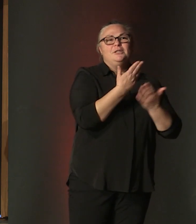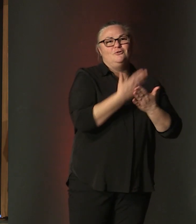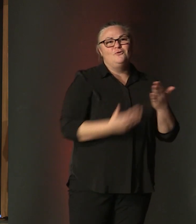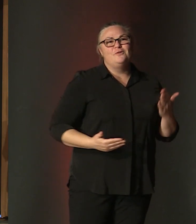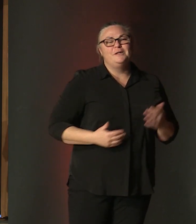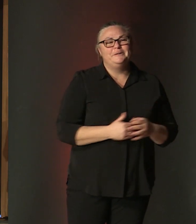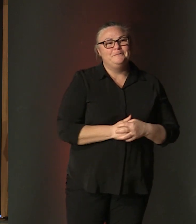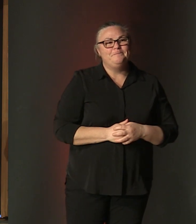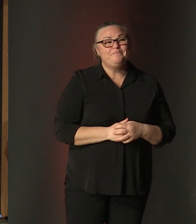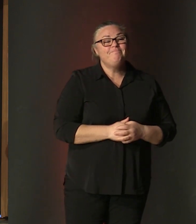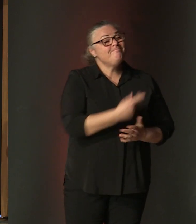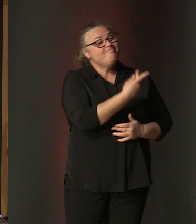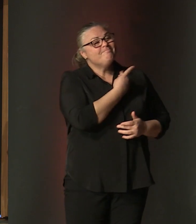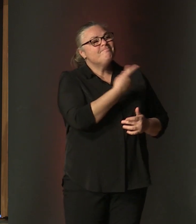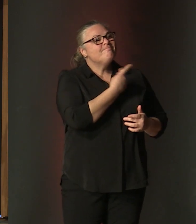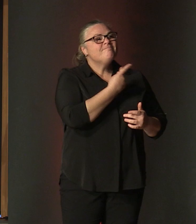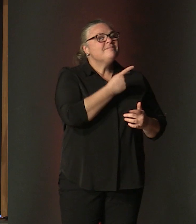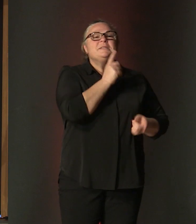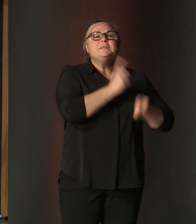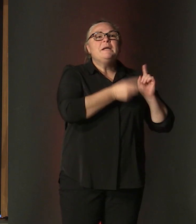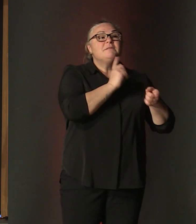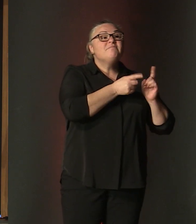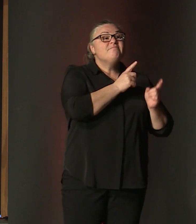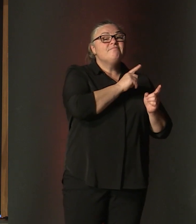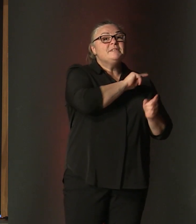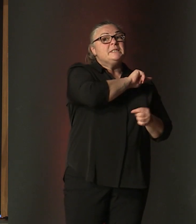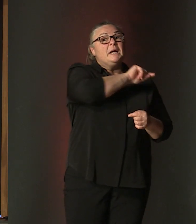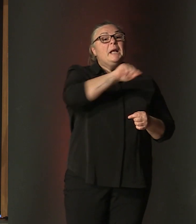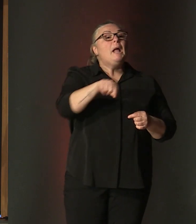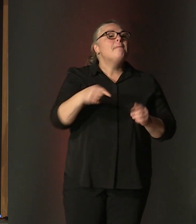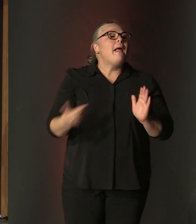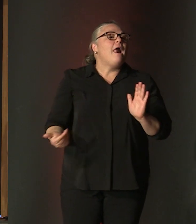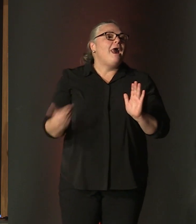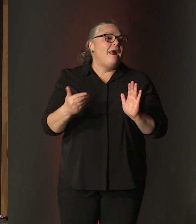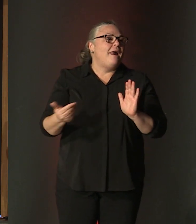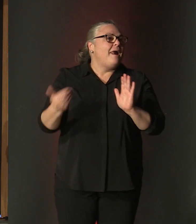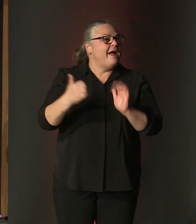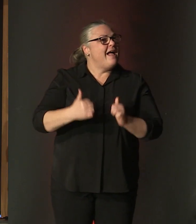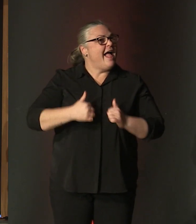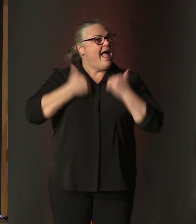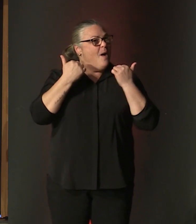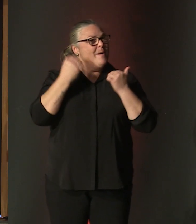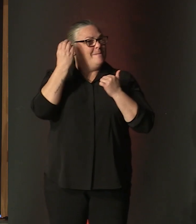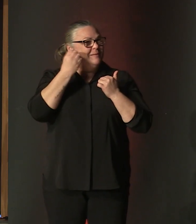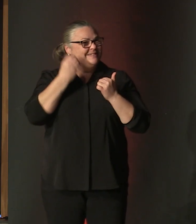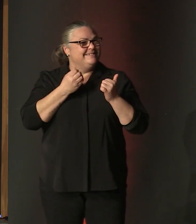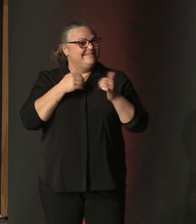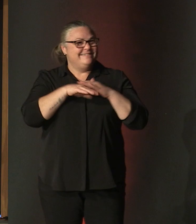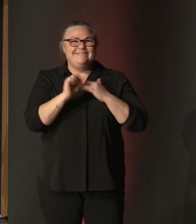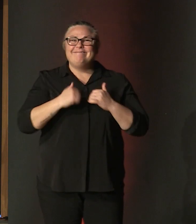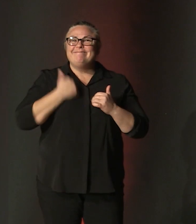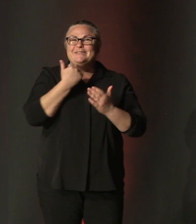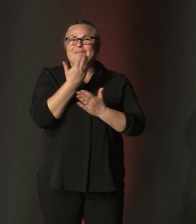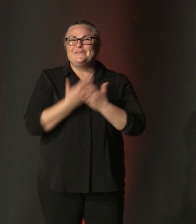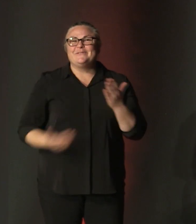Over the years, Rick and I have swooped in and we have added our voices to this story,